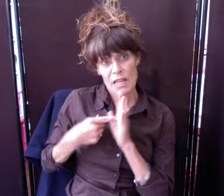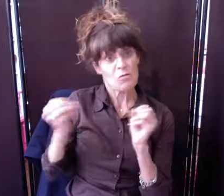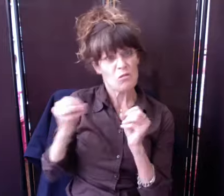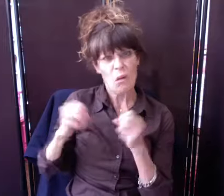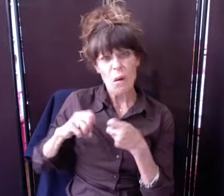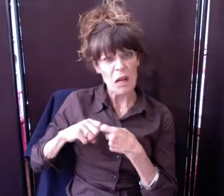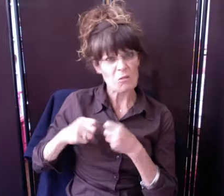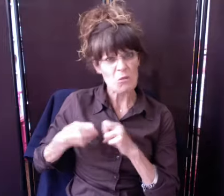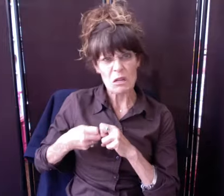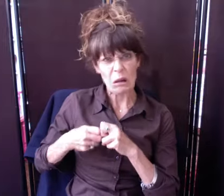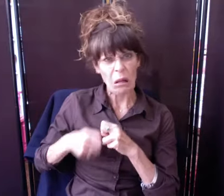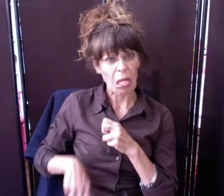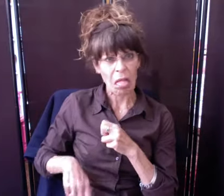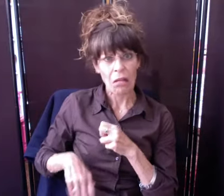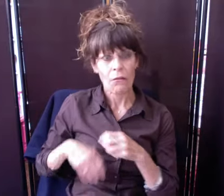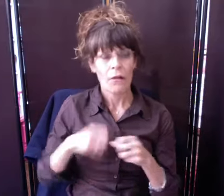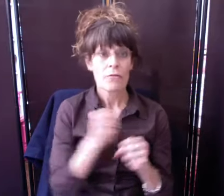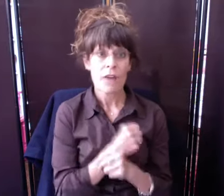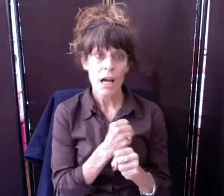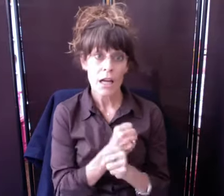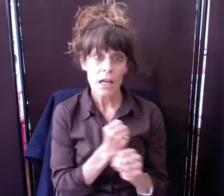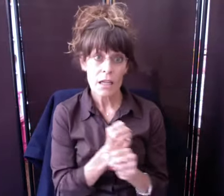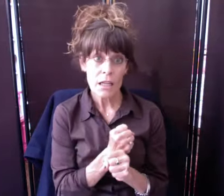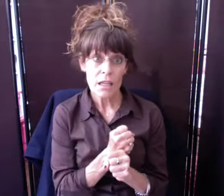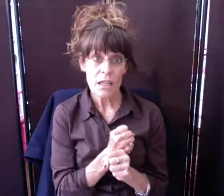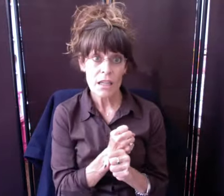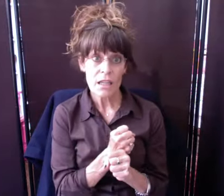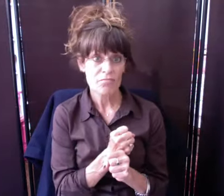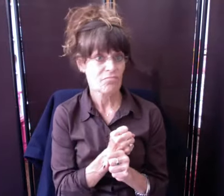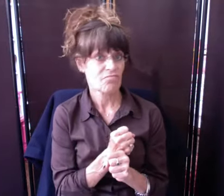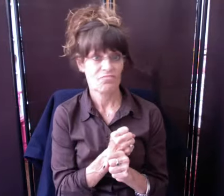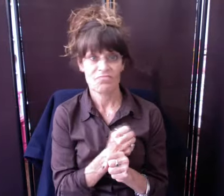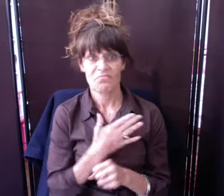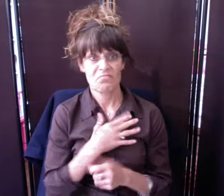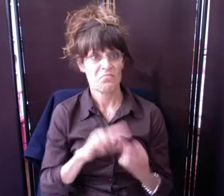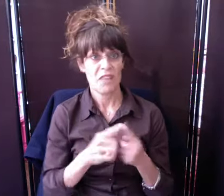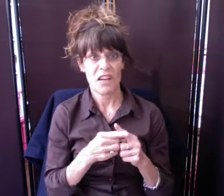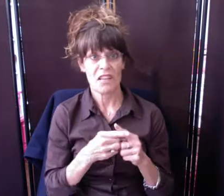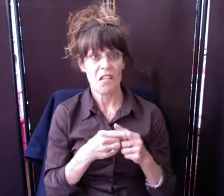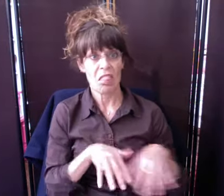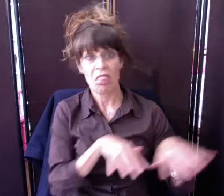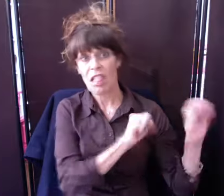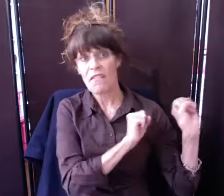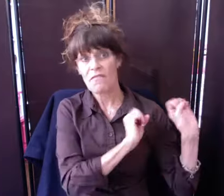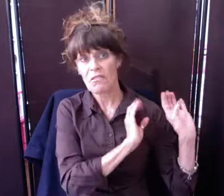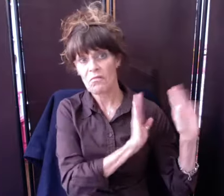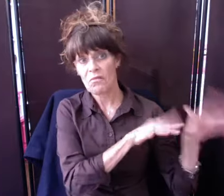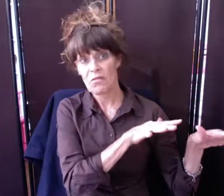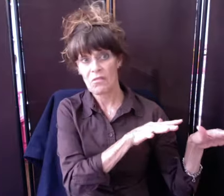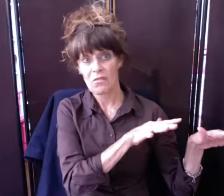My fighting had gotten to a place where my own friends wouldn't go out with me, because I'd fight on the way